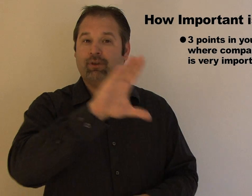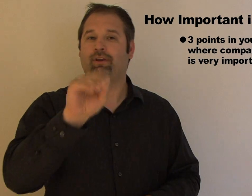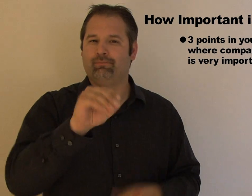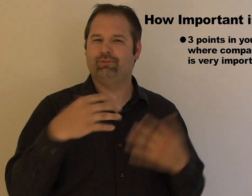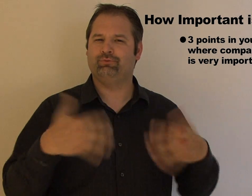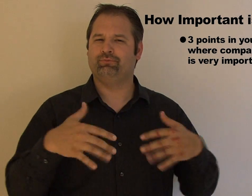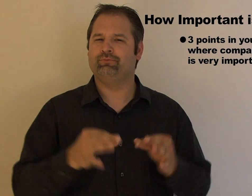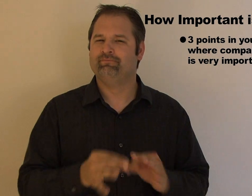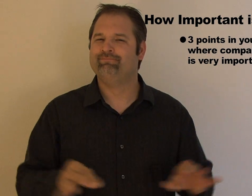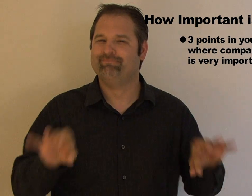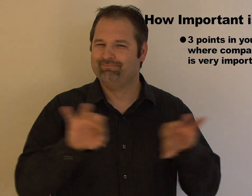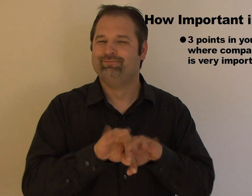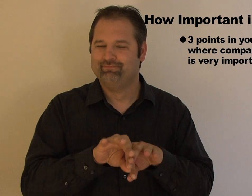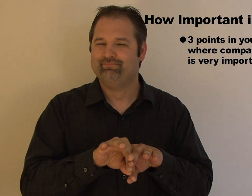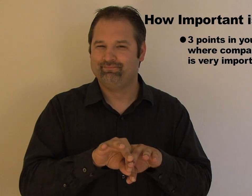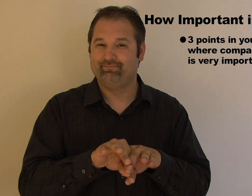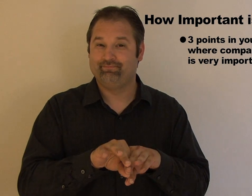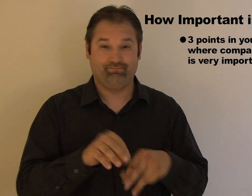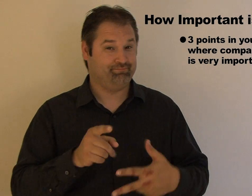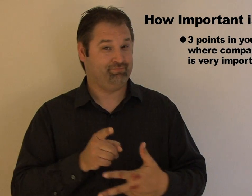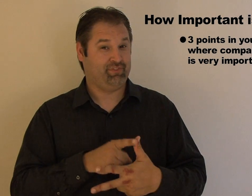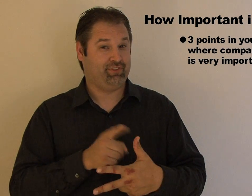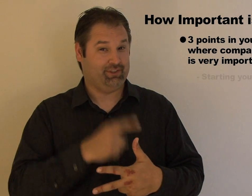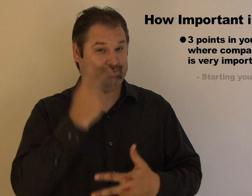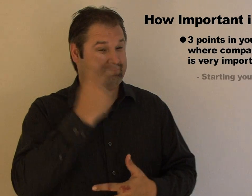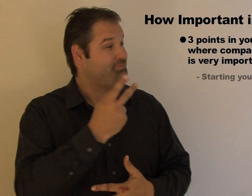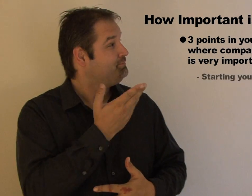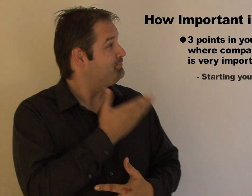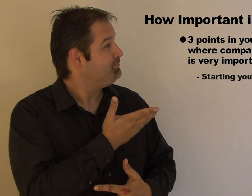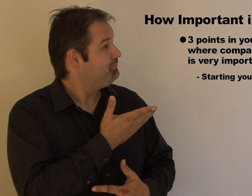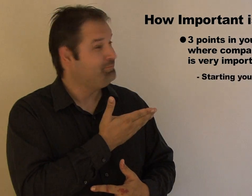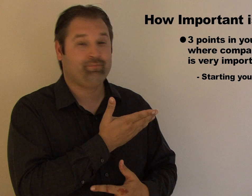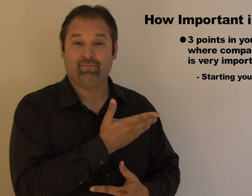The first one, as you can see here, is starting your job search.